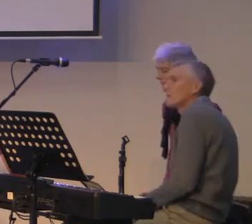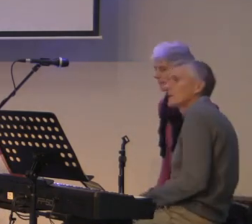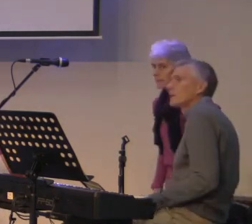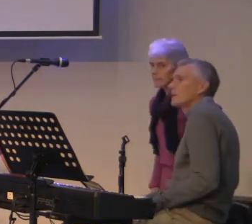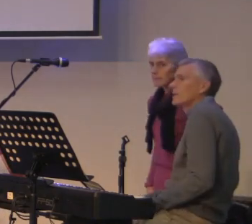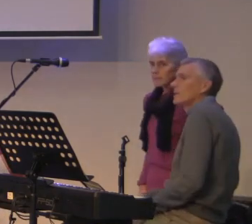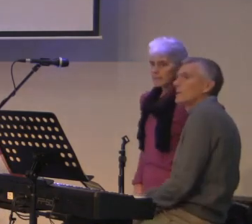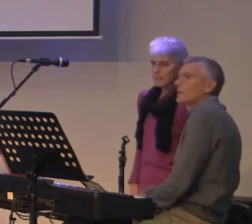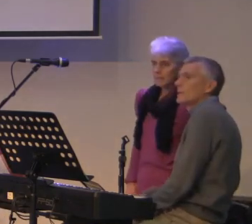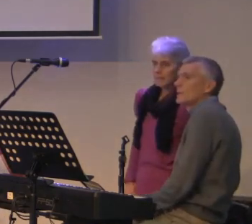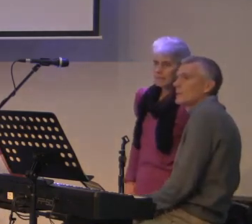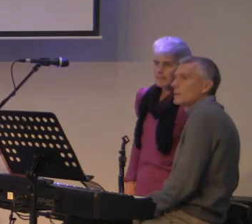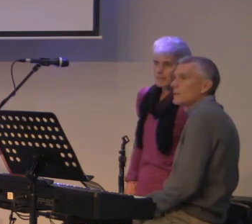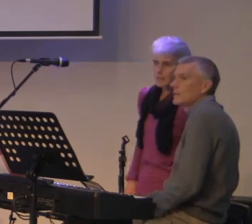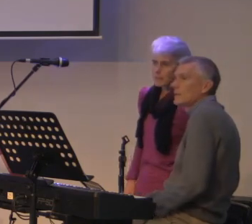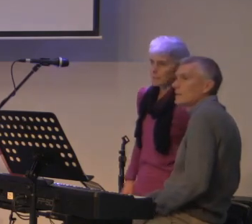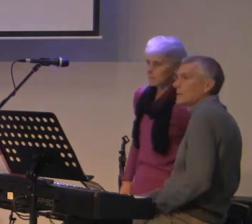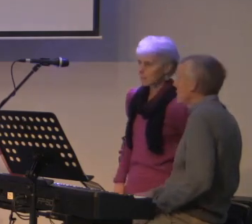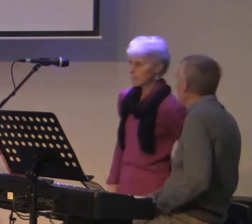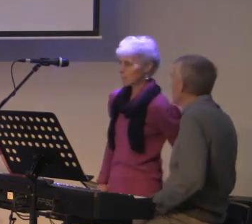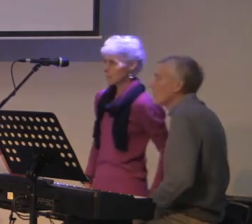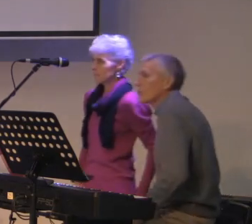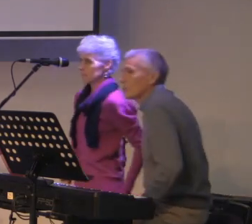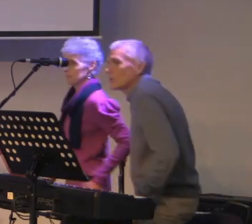done that.